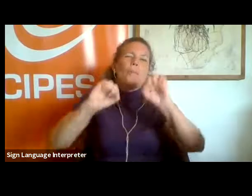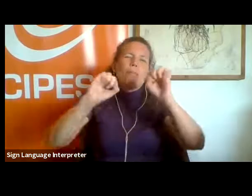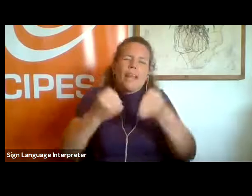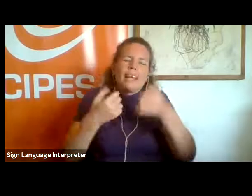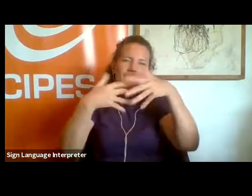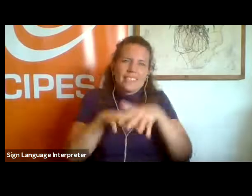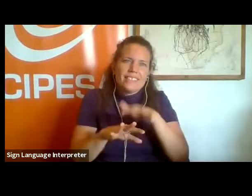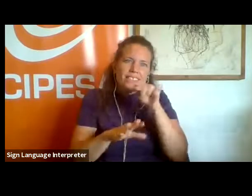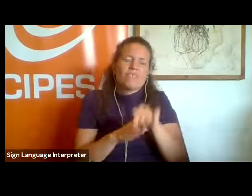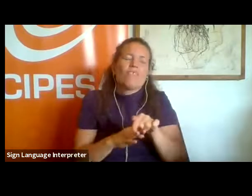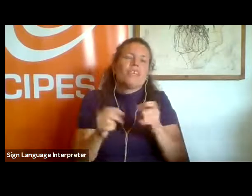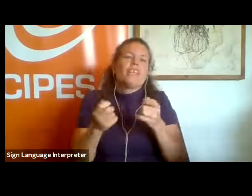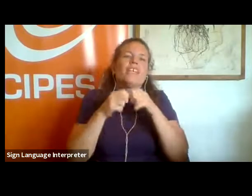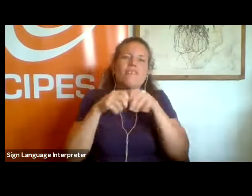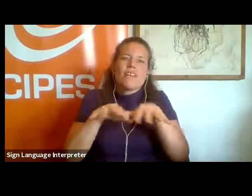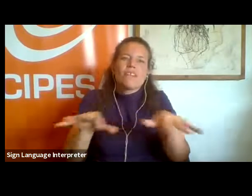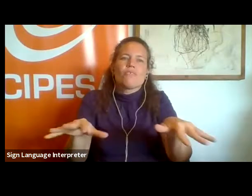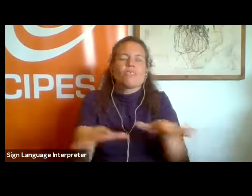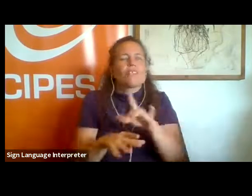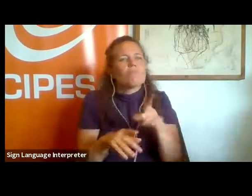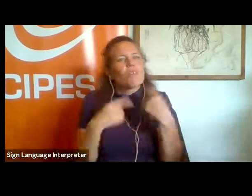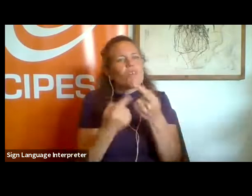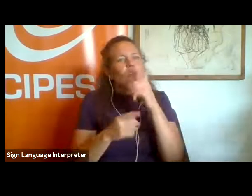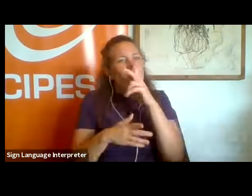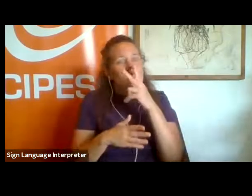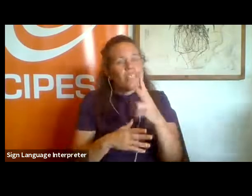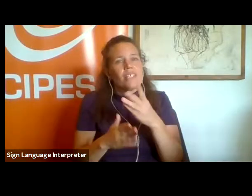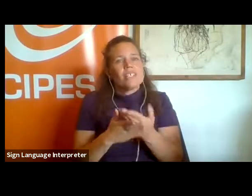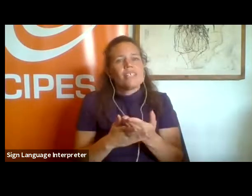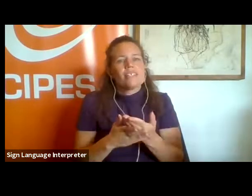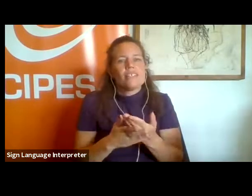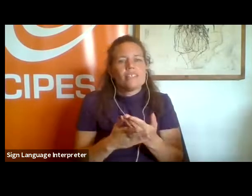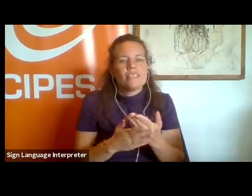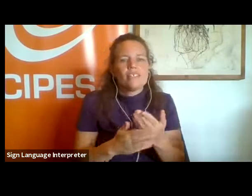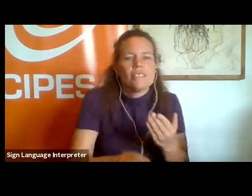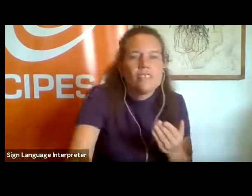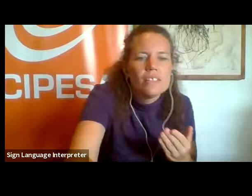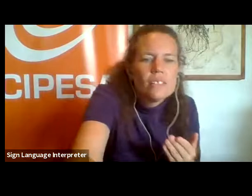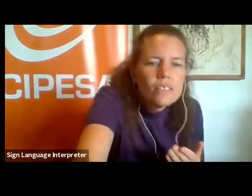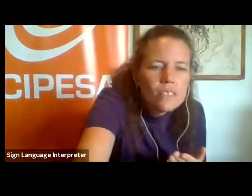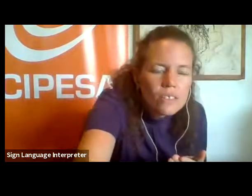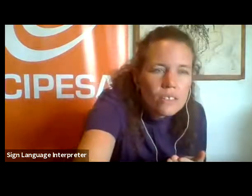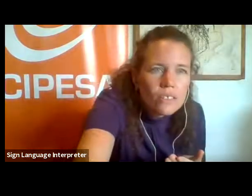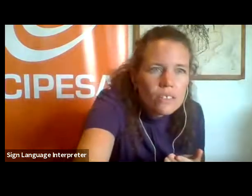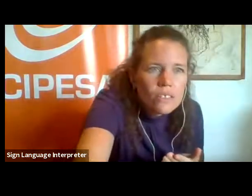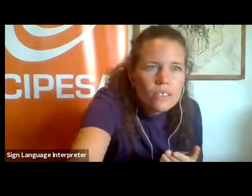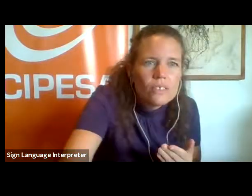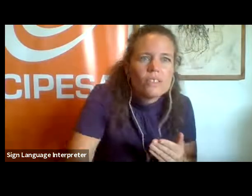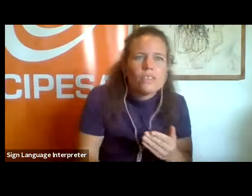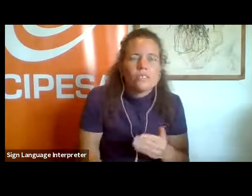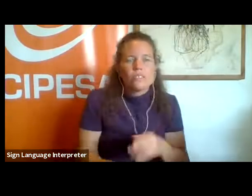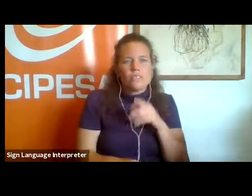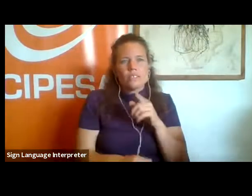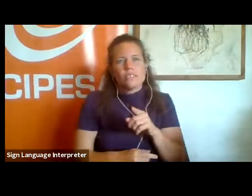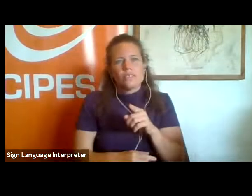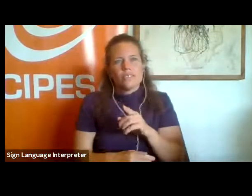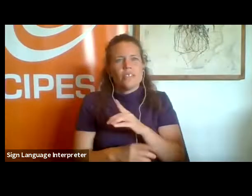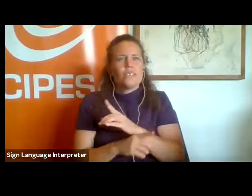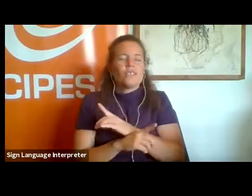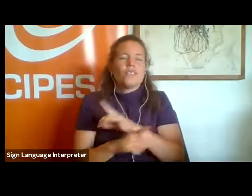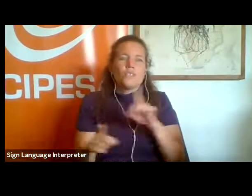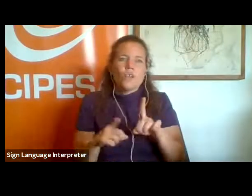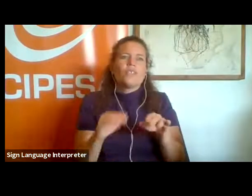think what we're witnessing is leapfrogging within that development, right? So that trajectory is not